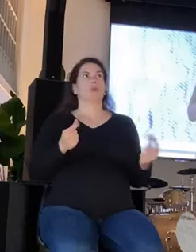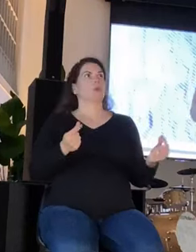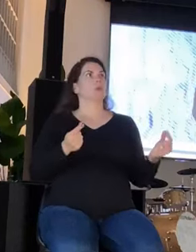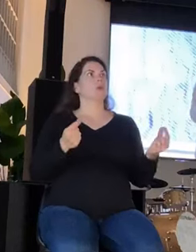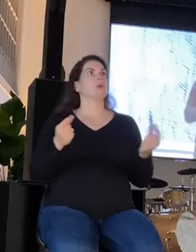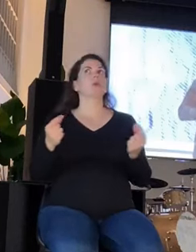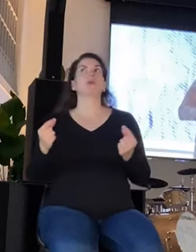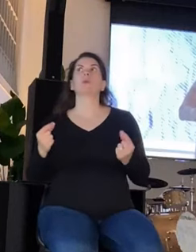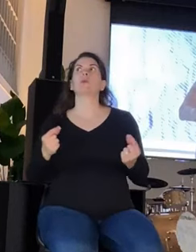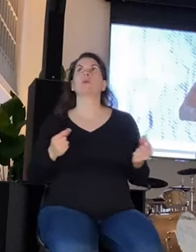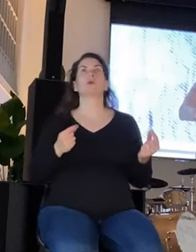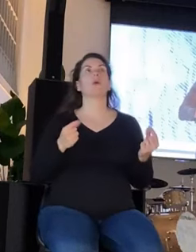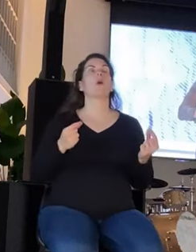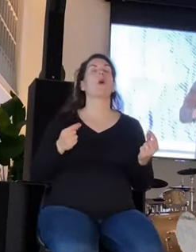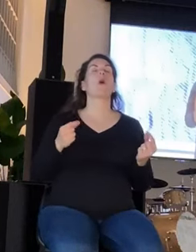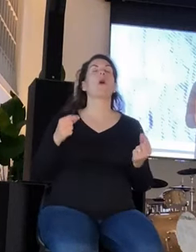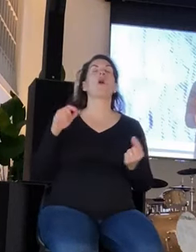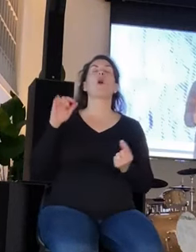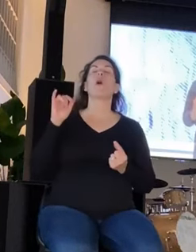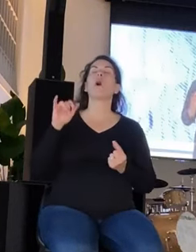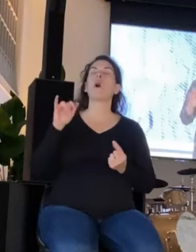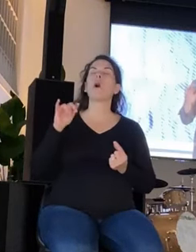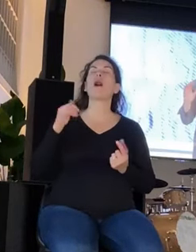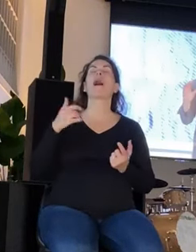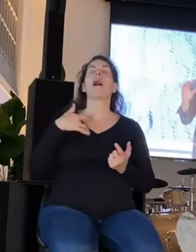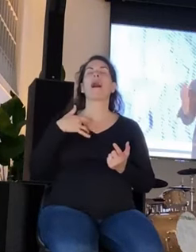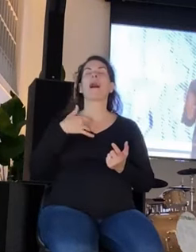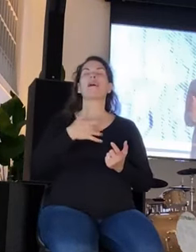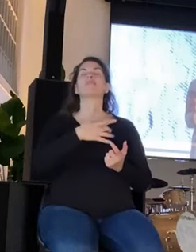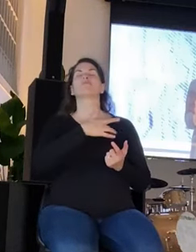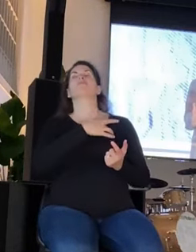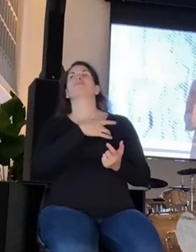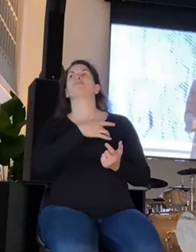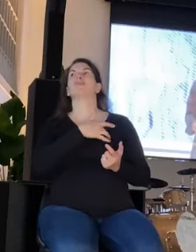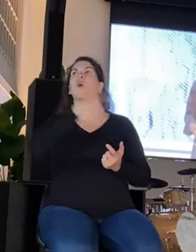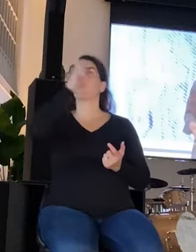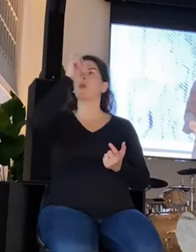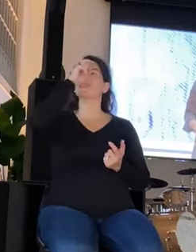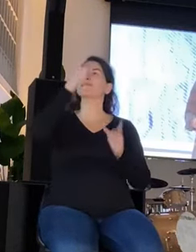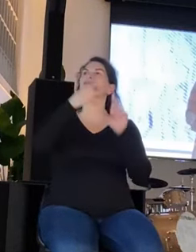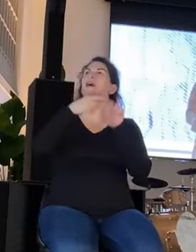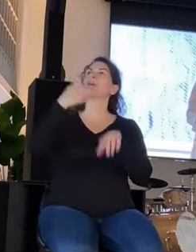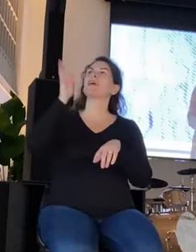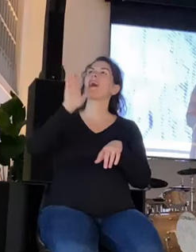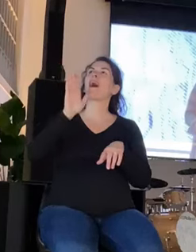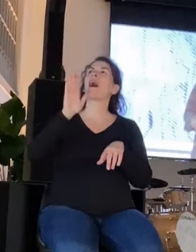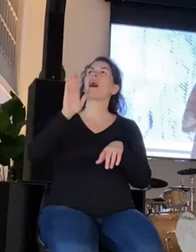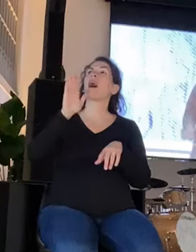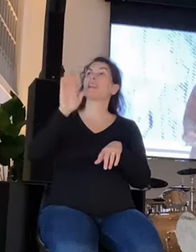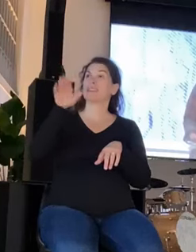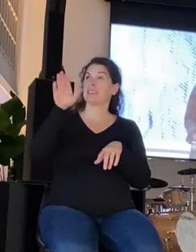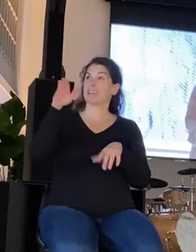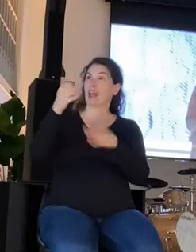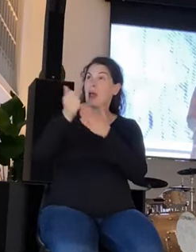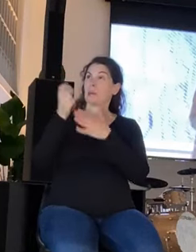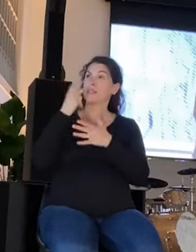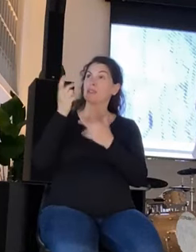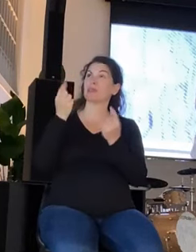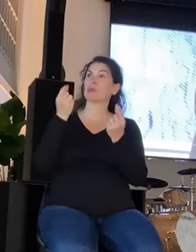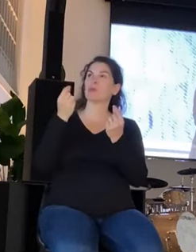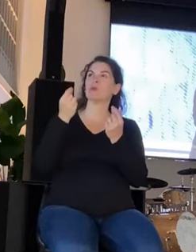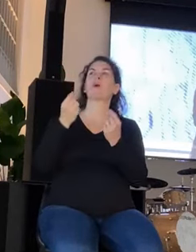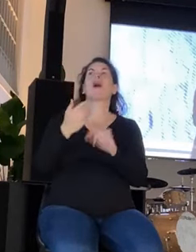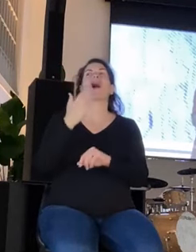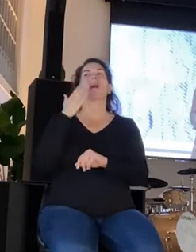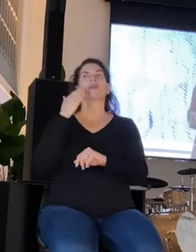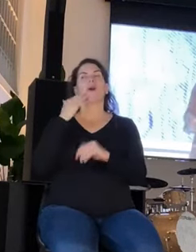knew that the godly wisdom would actually guard you and protect your life, that it will be a blessing and a foundation for